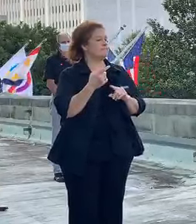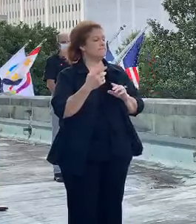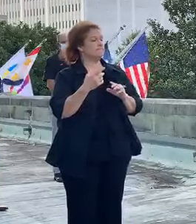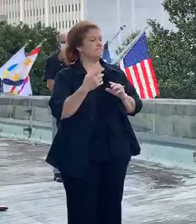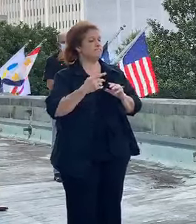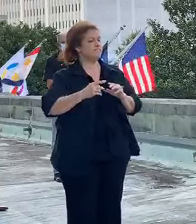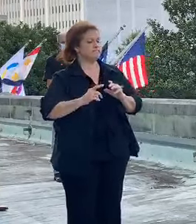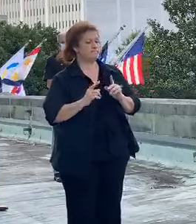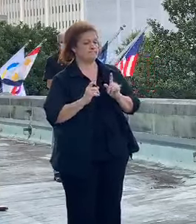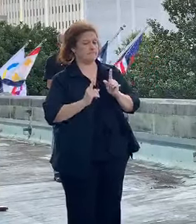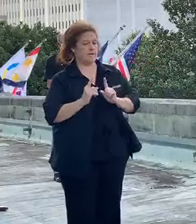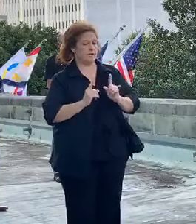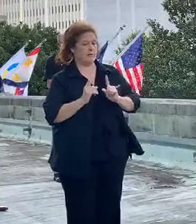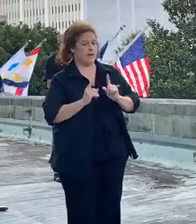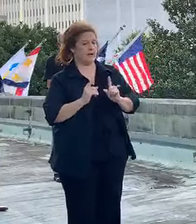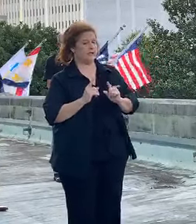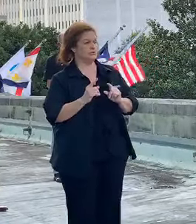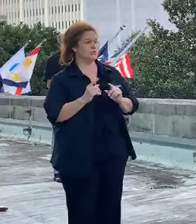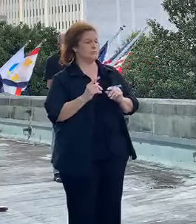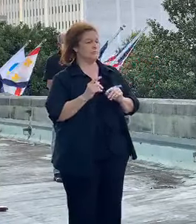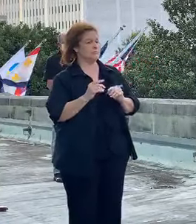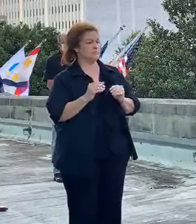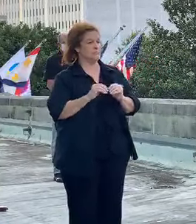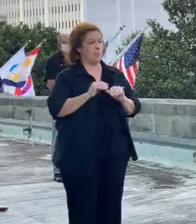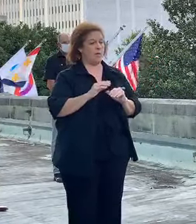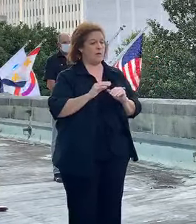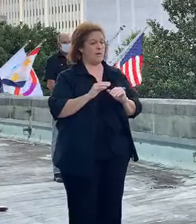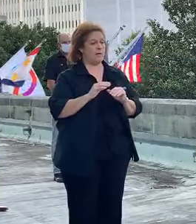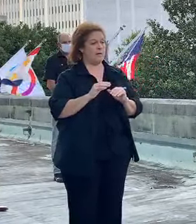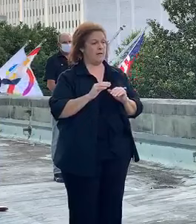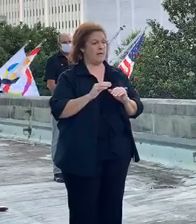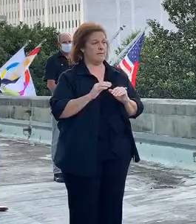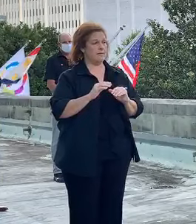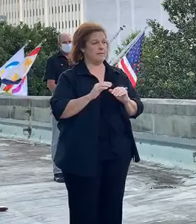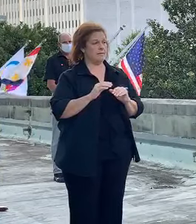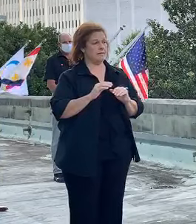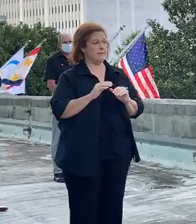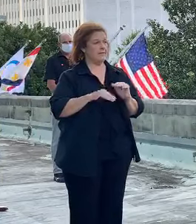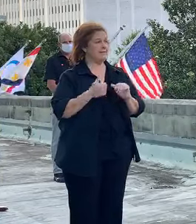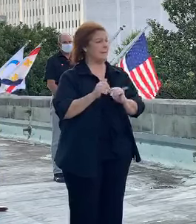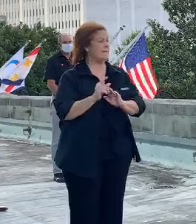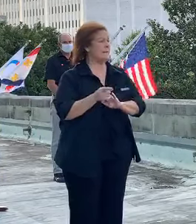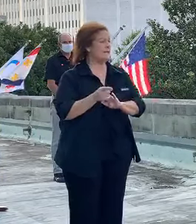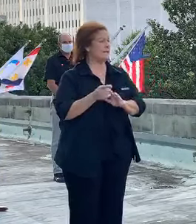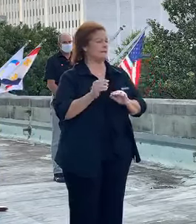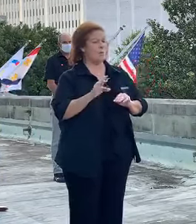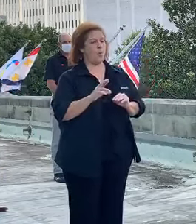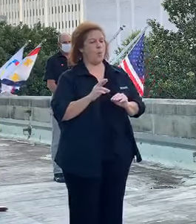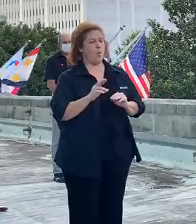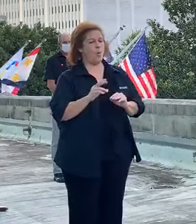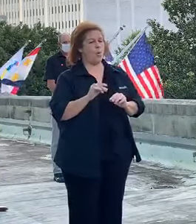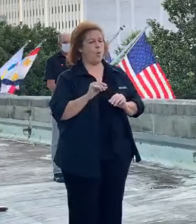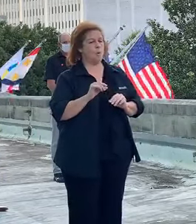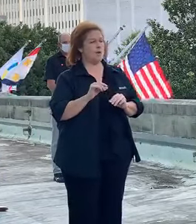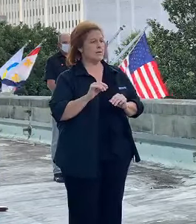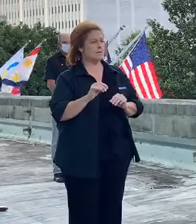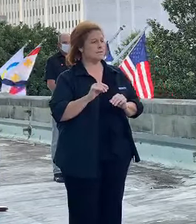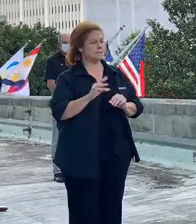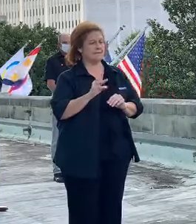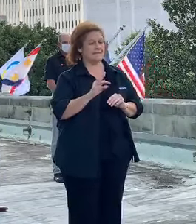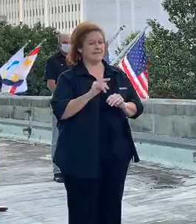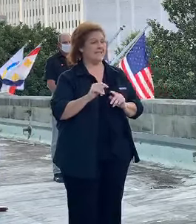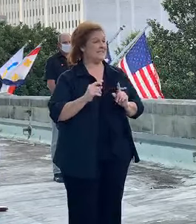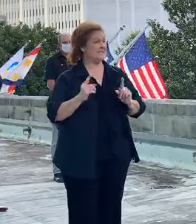interactions over or 10 minutes or below, and with social distancing or physical